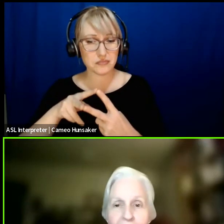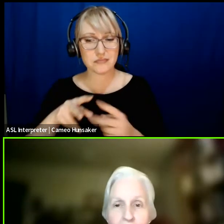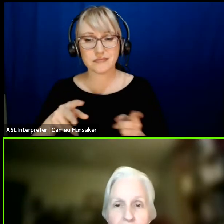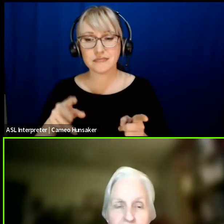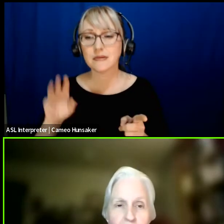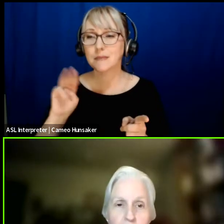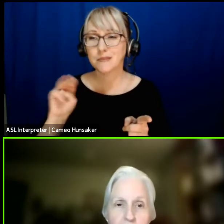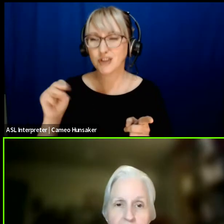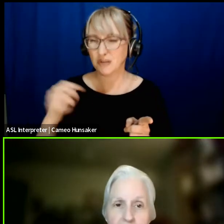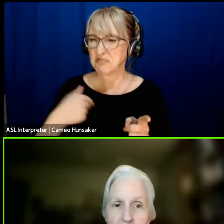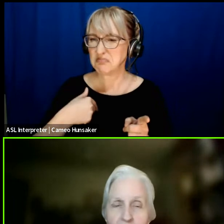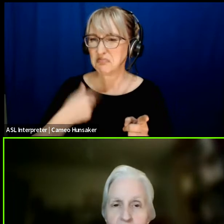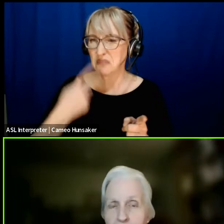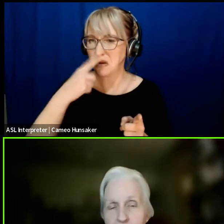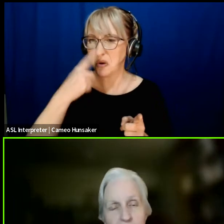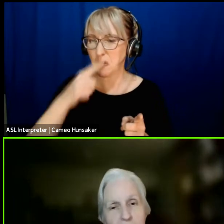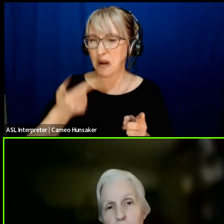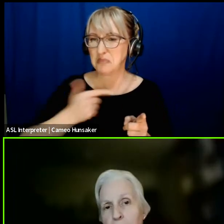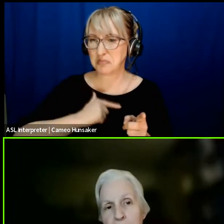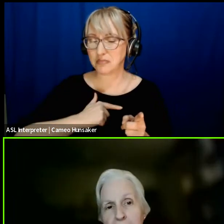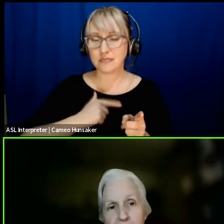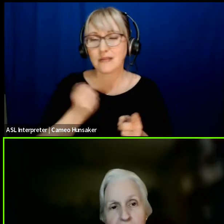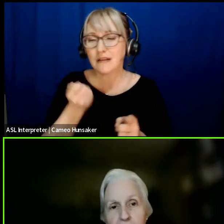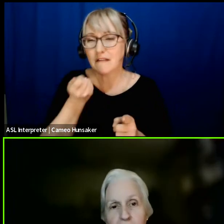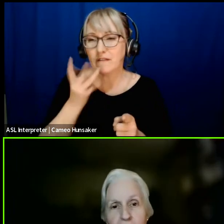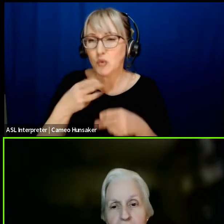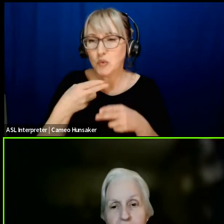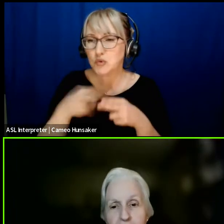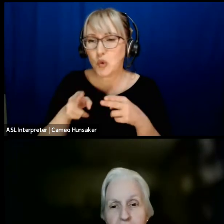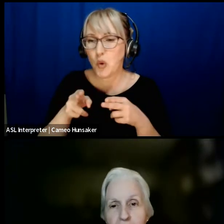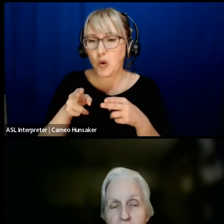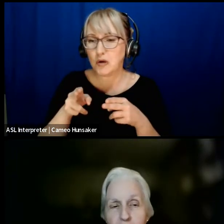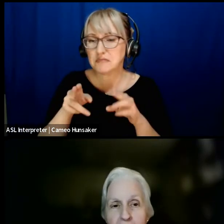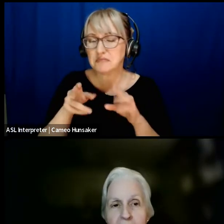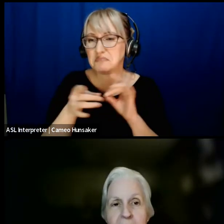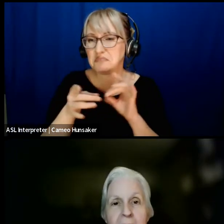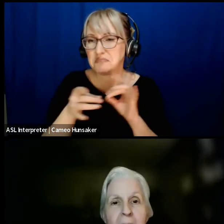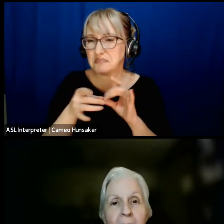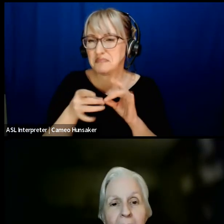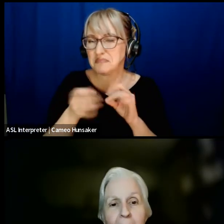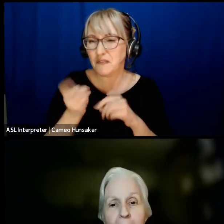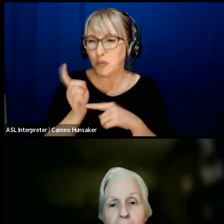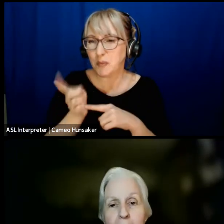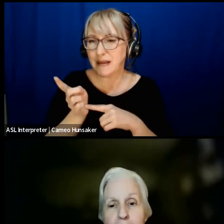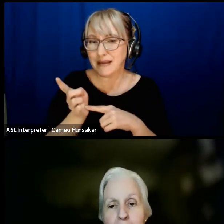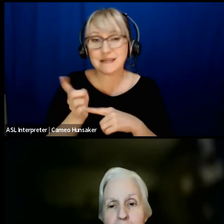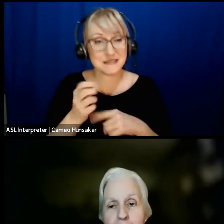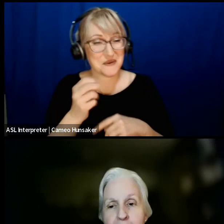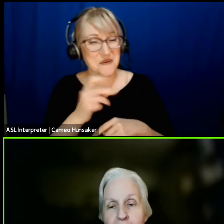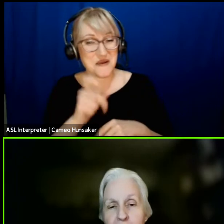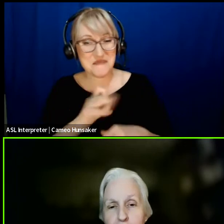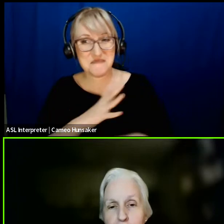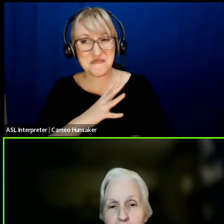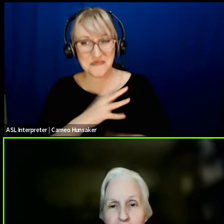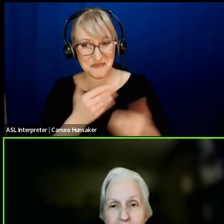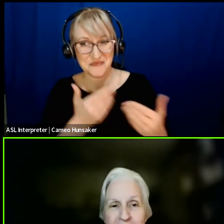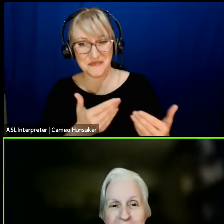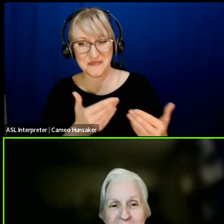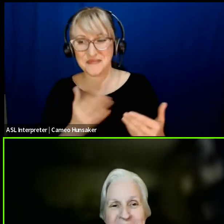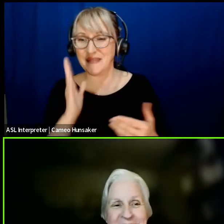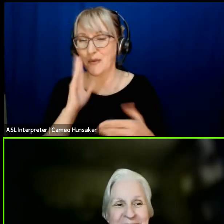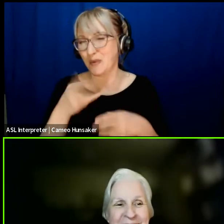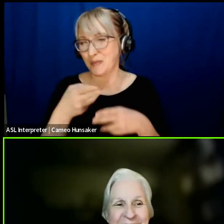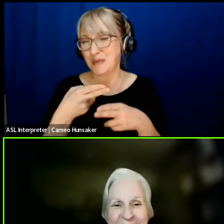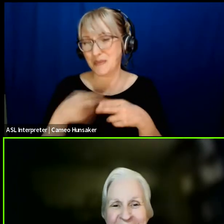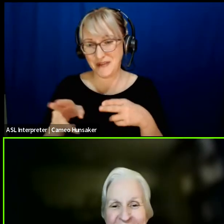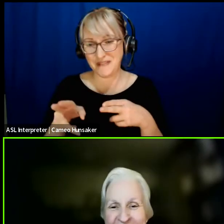I can go ahead and go because I only have just a couple things. So it's only going to take a few minutes. Okay, great. Yeah, it's going to be pretty brief